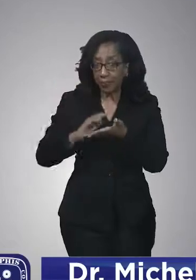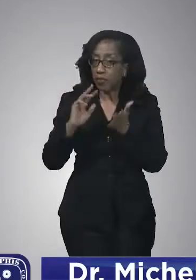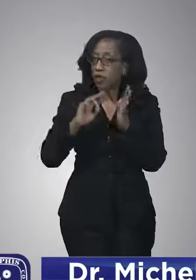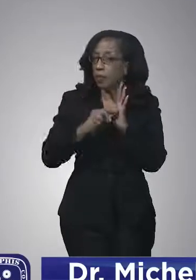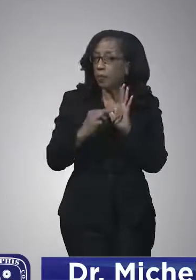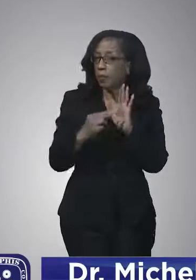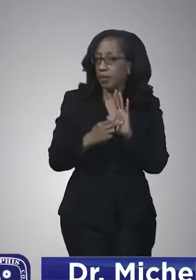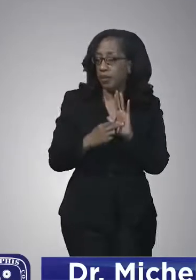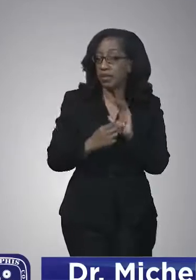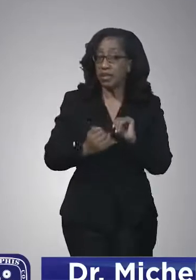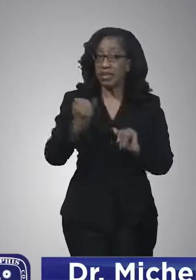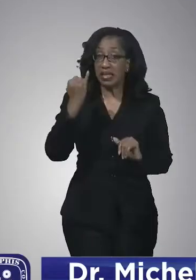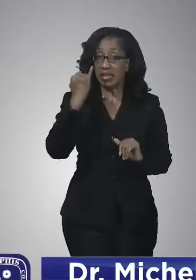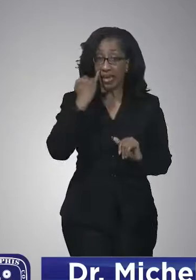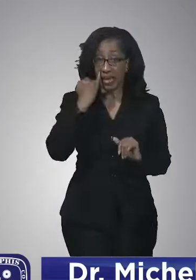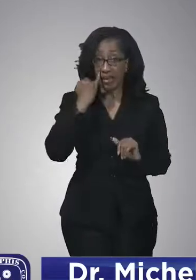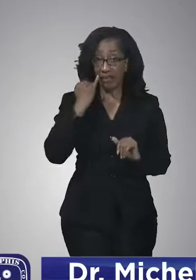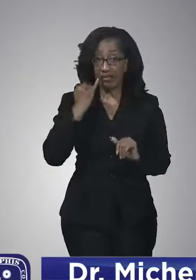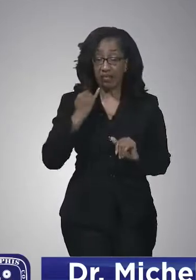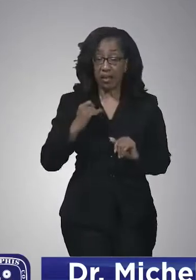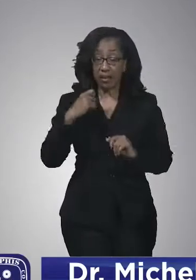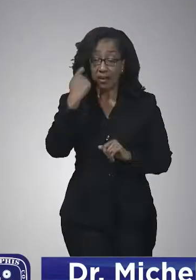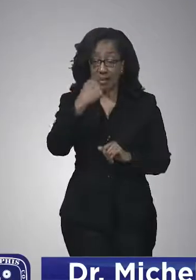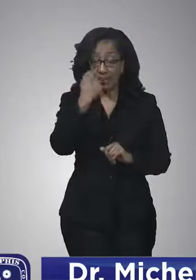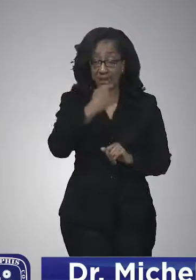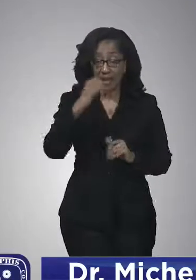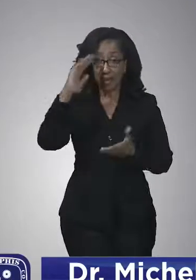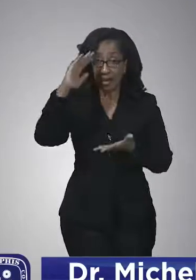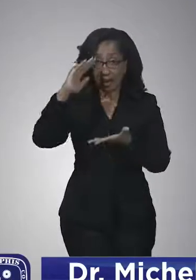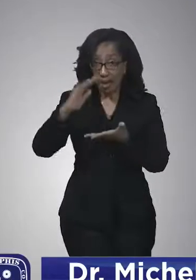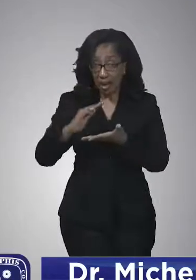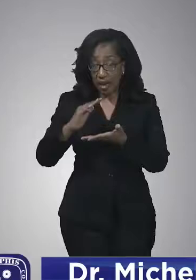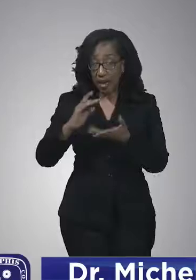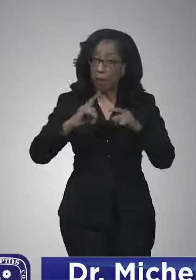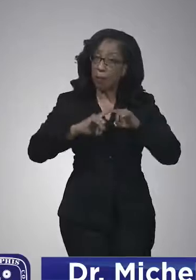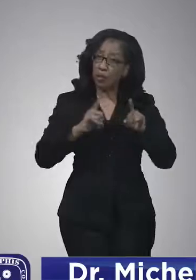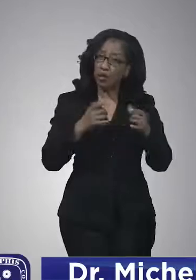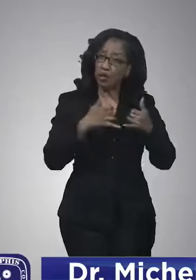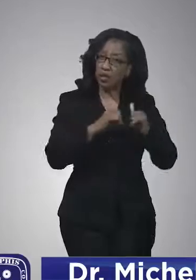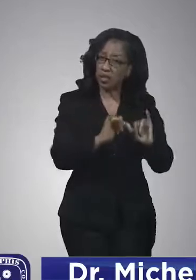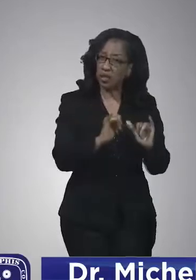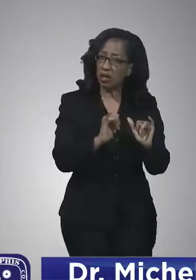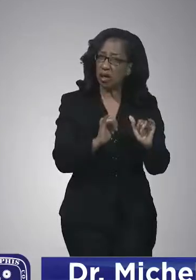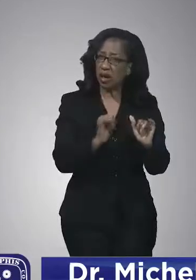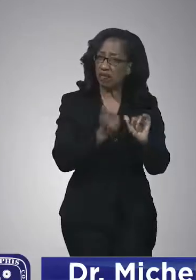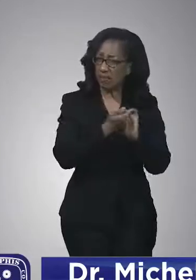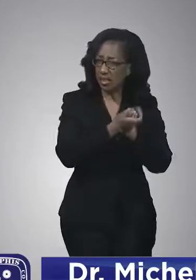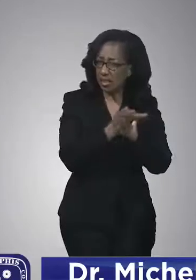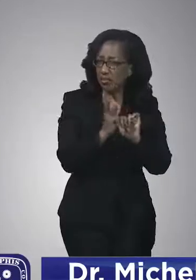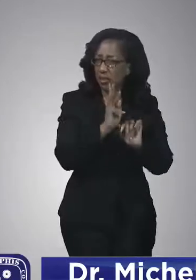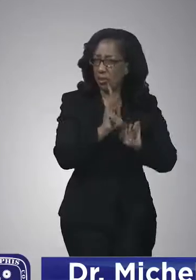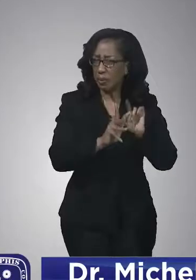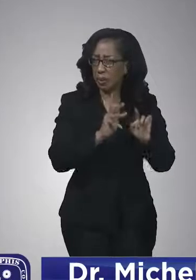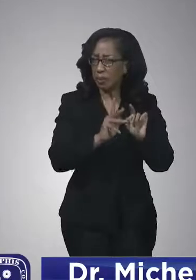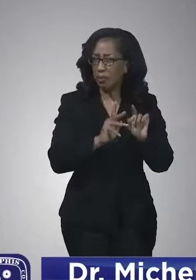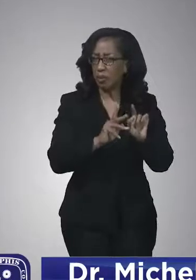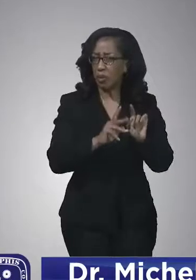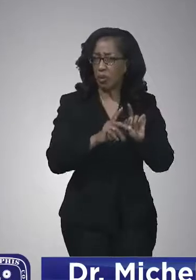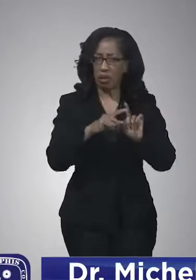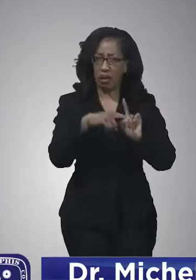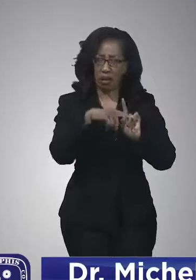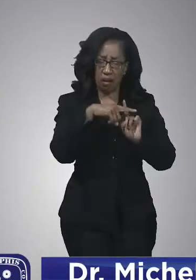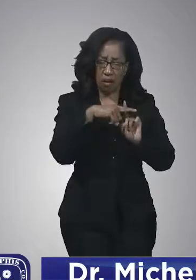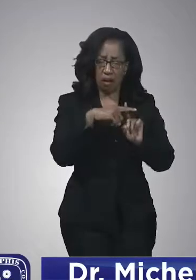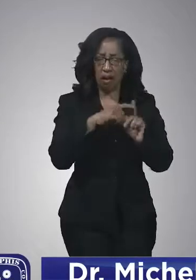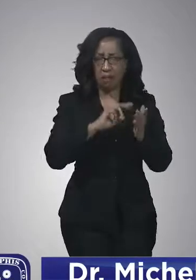have less tests, but you still have a lot of positives or a certain number of positives,